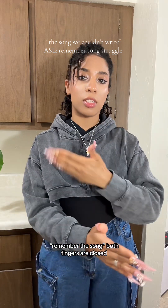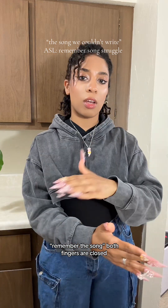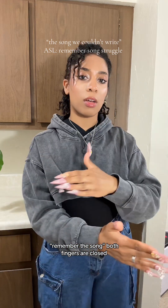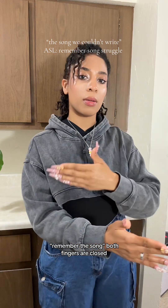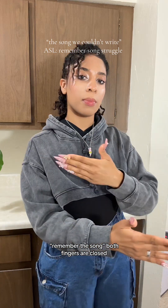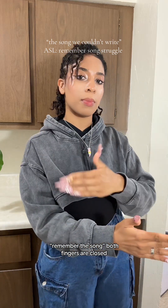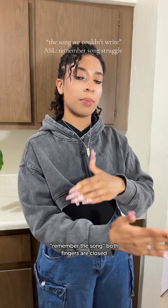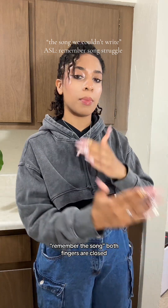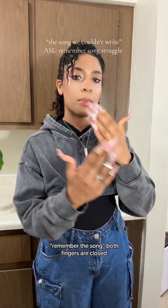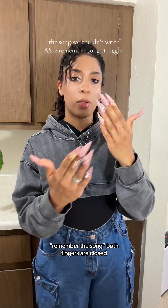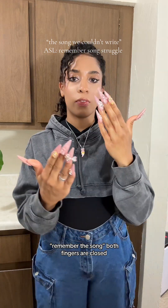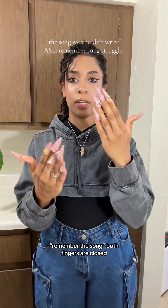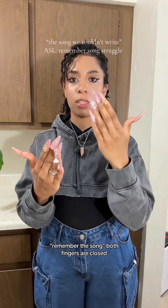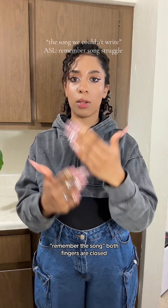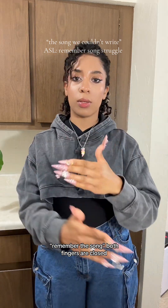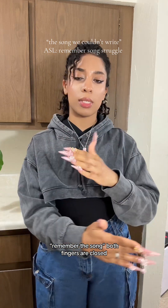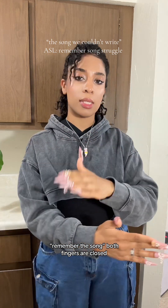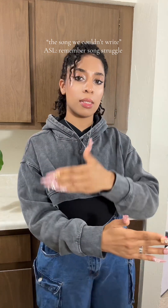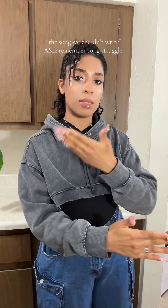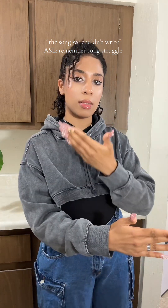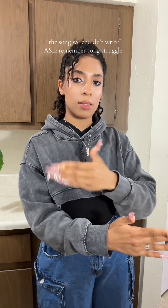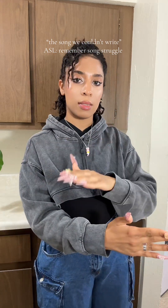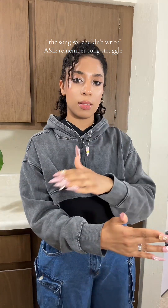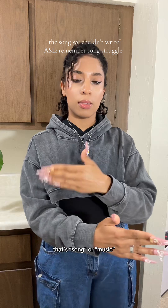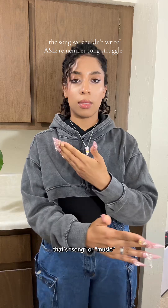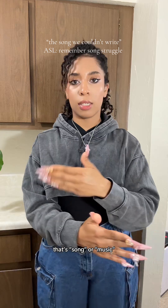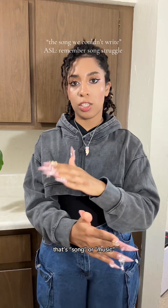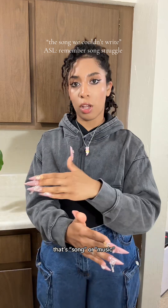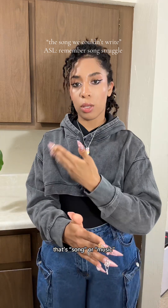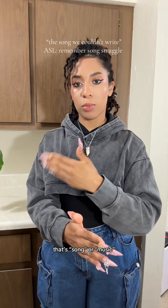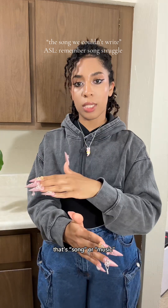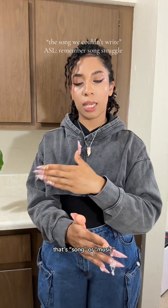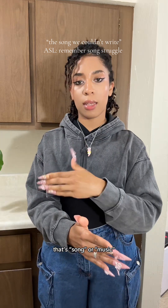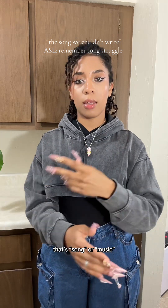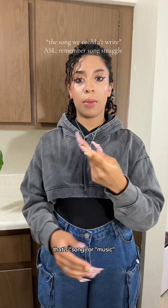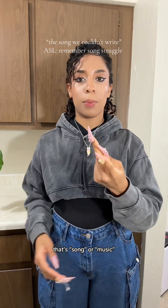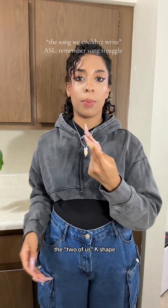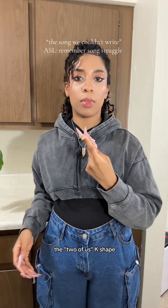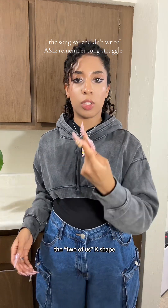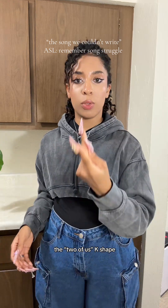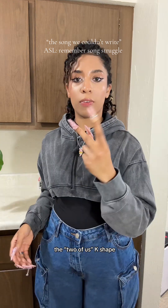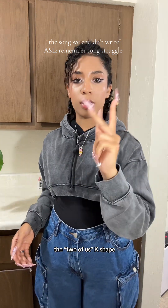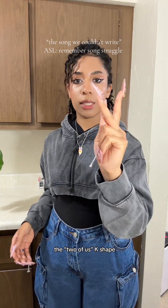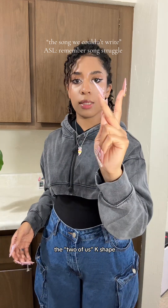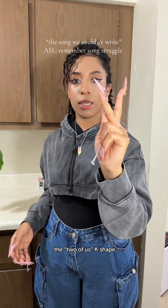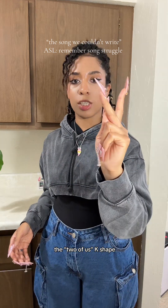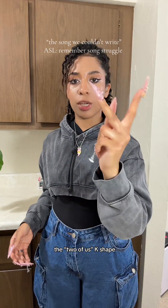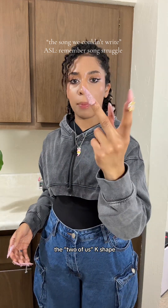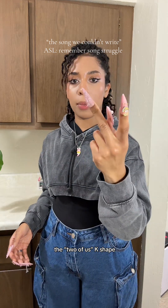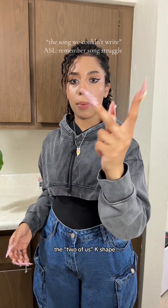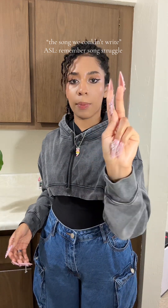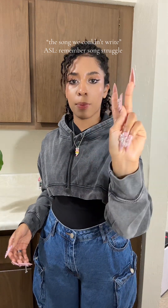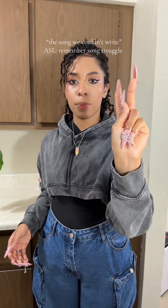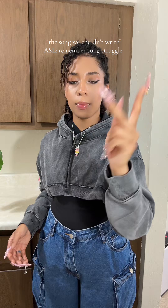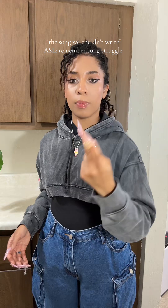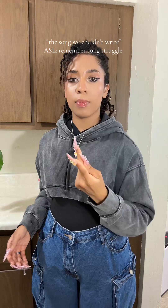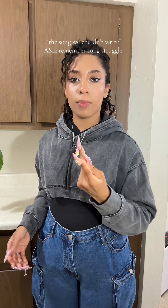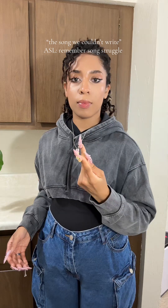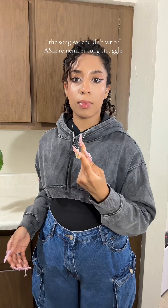song. Both fingers are closed. The song of music. There's 2 of us, K shape.